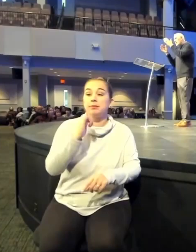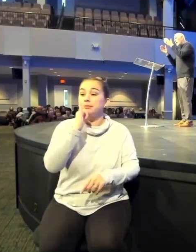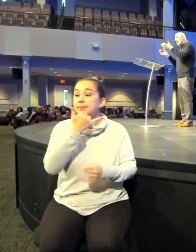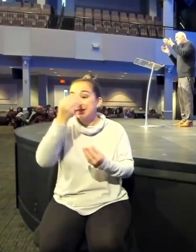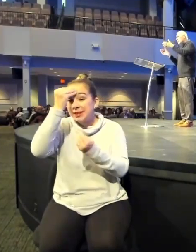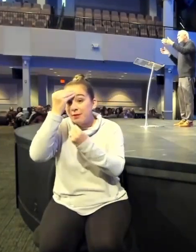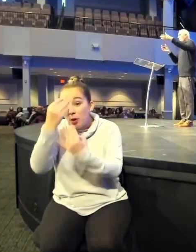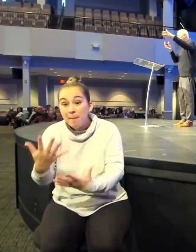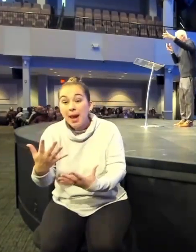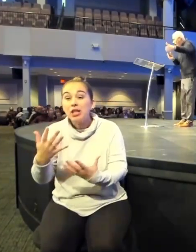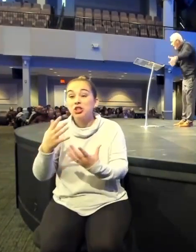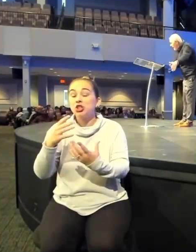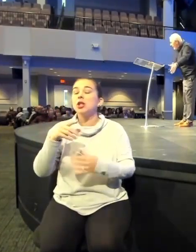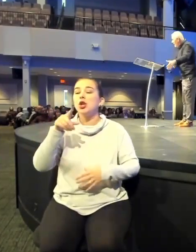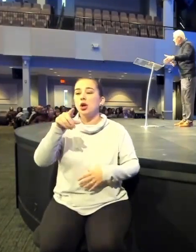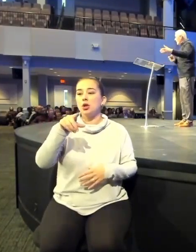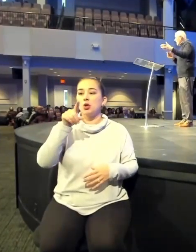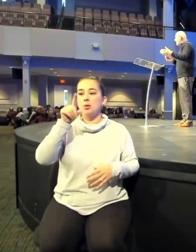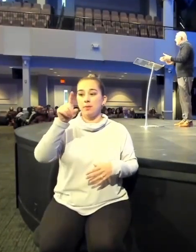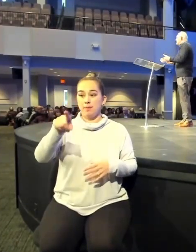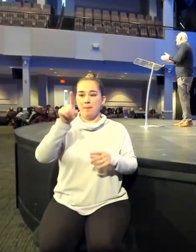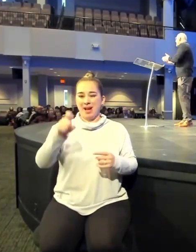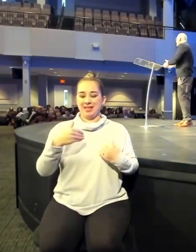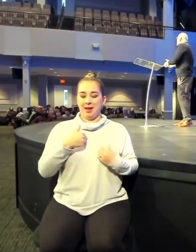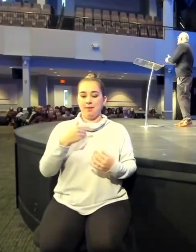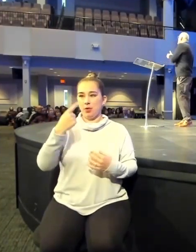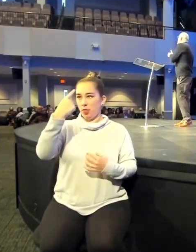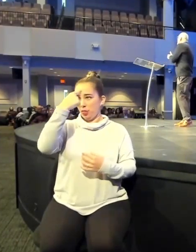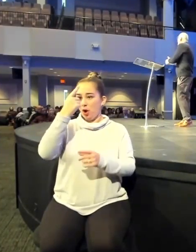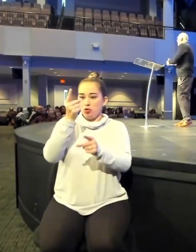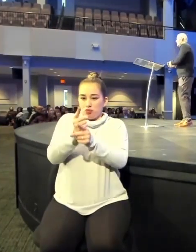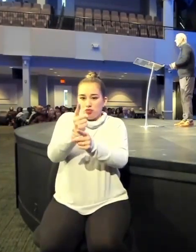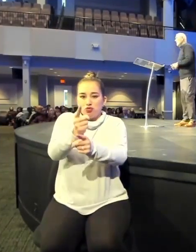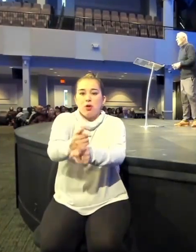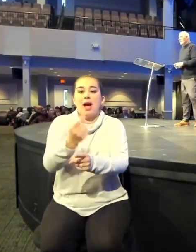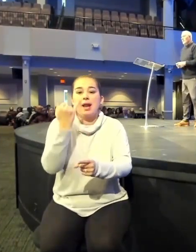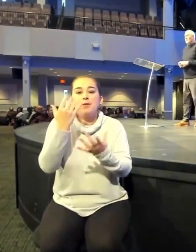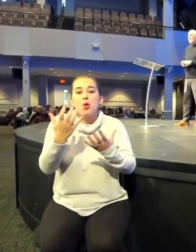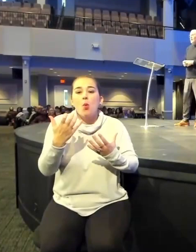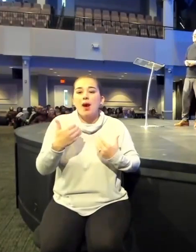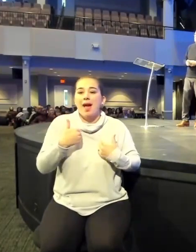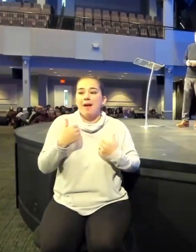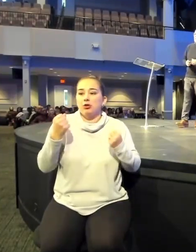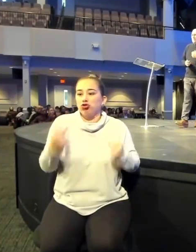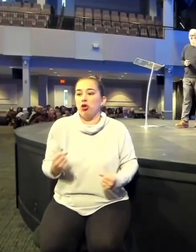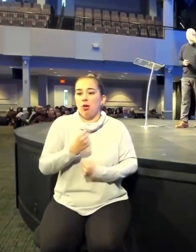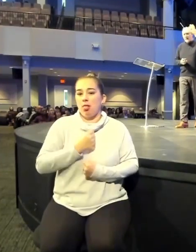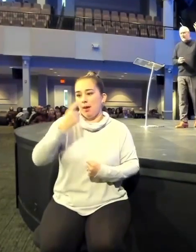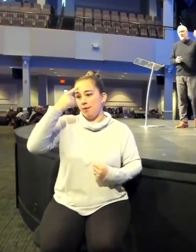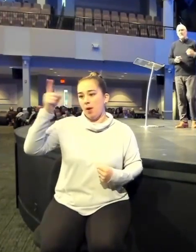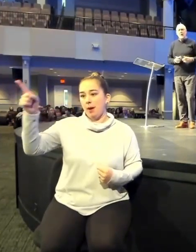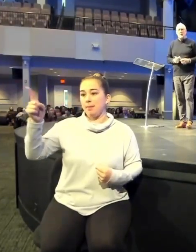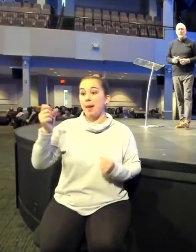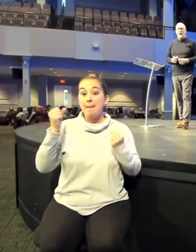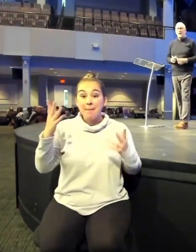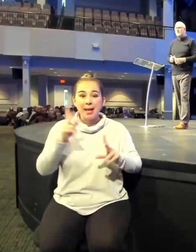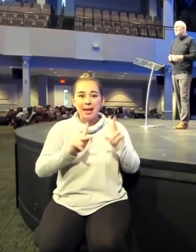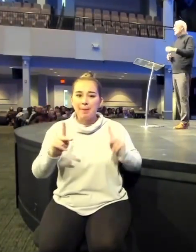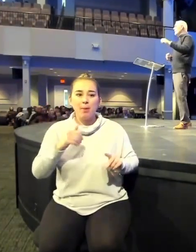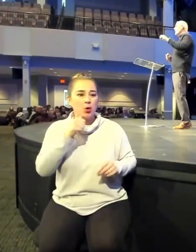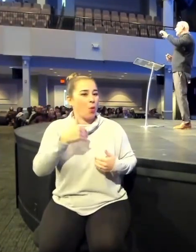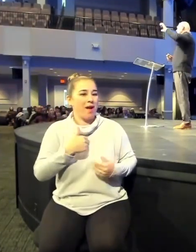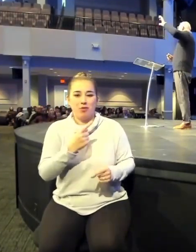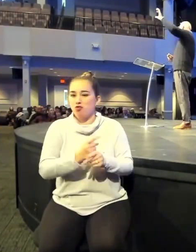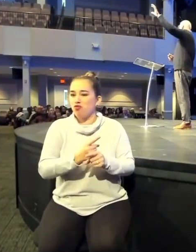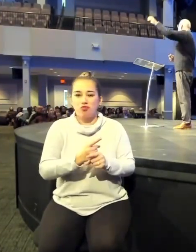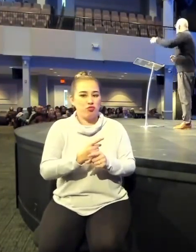thoughts about God must be right if your love for Him is to be strong. There are lots of people who have wrong ideas about who God is. They